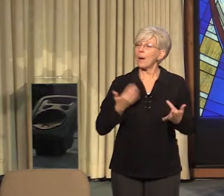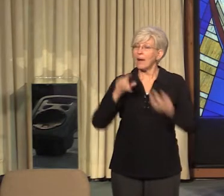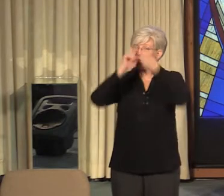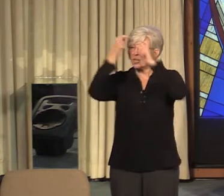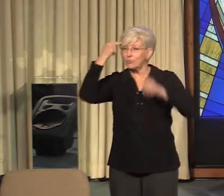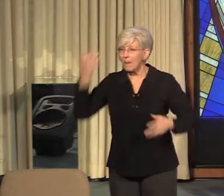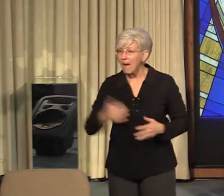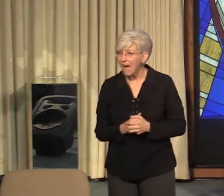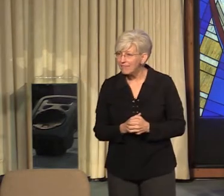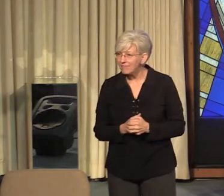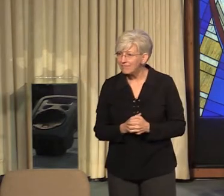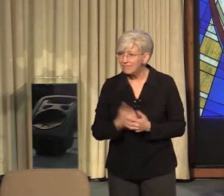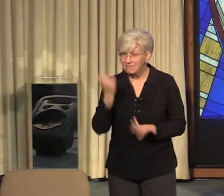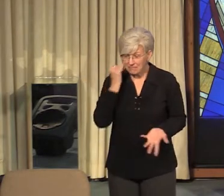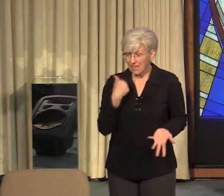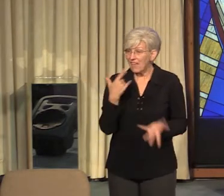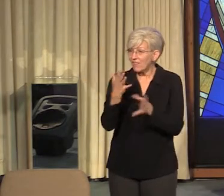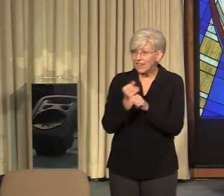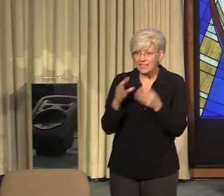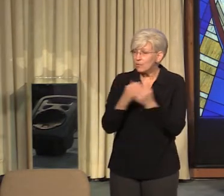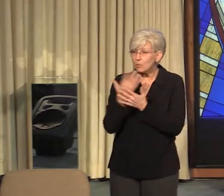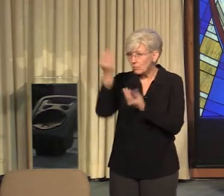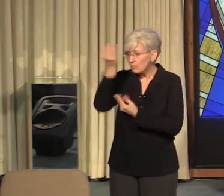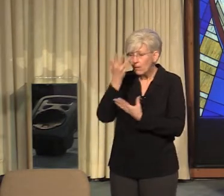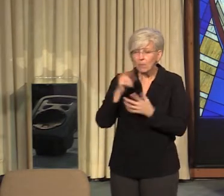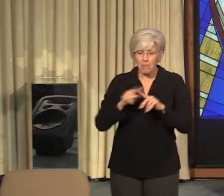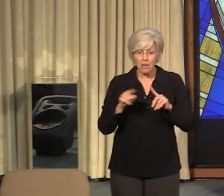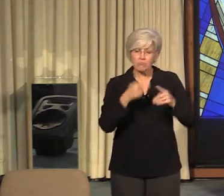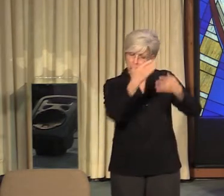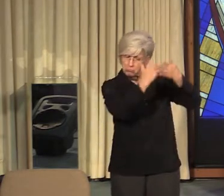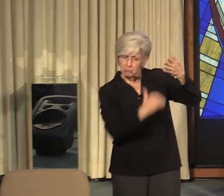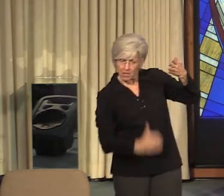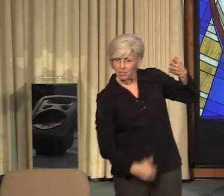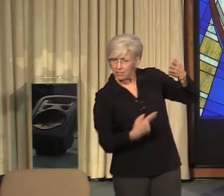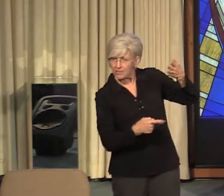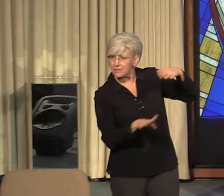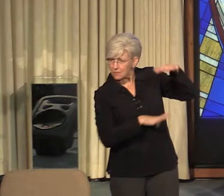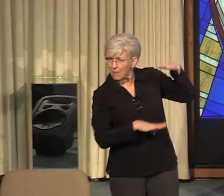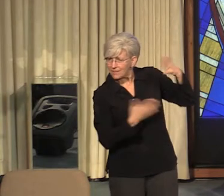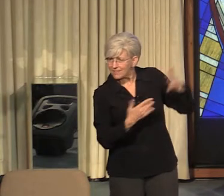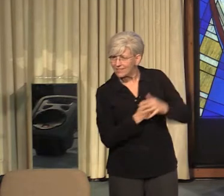You know, if I get some new information, he said, but this is the basics.